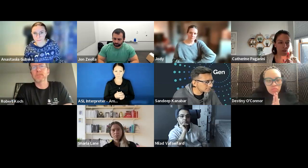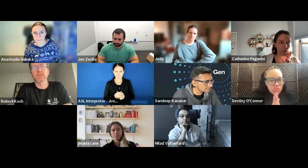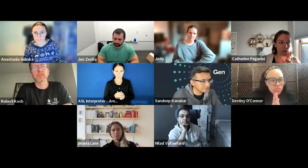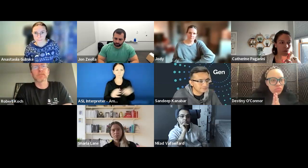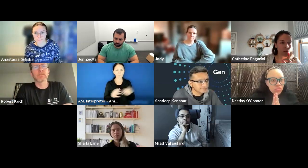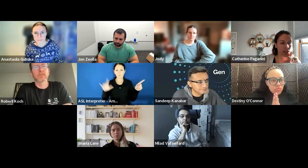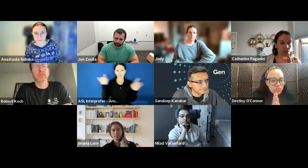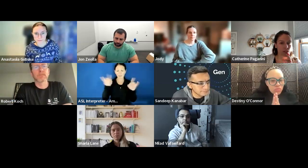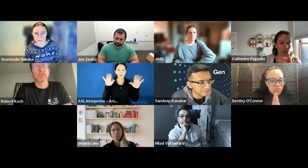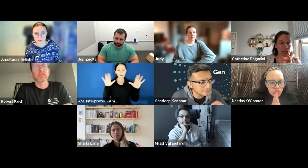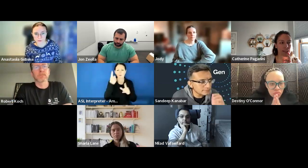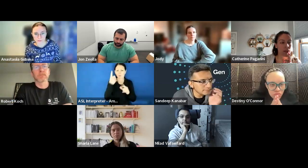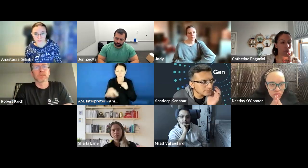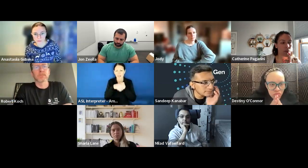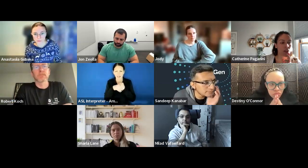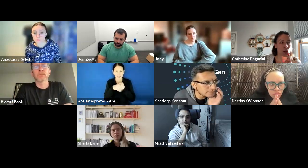And also, if I may say real quick,